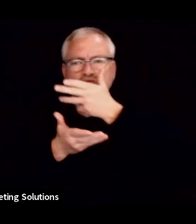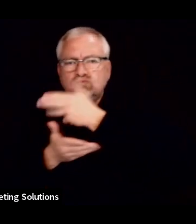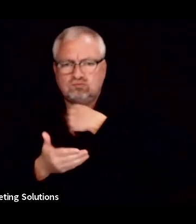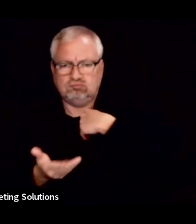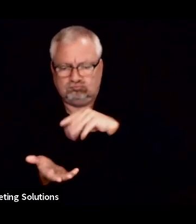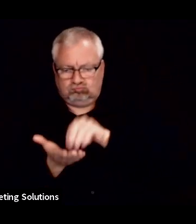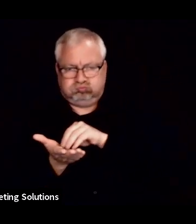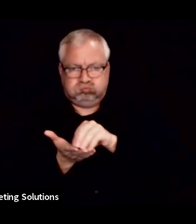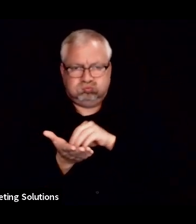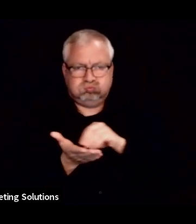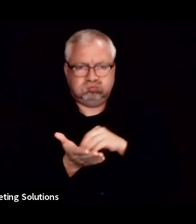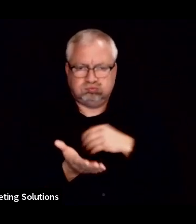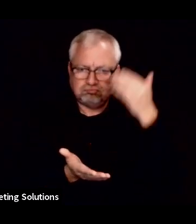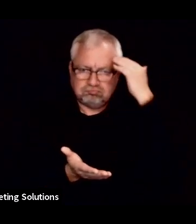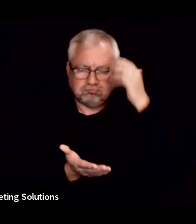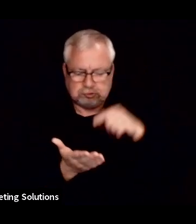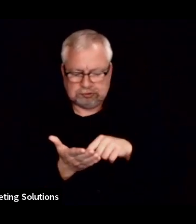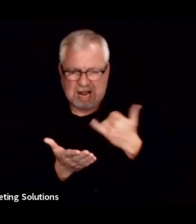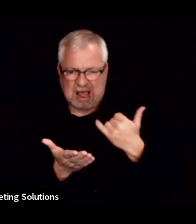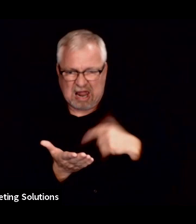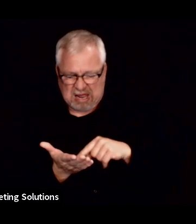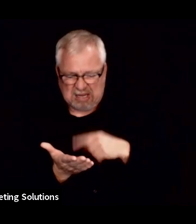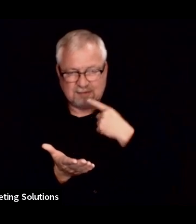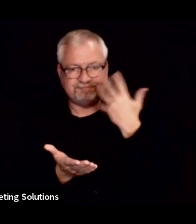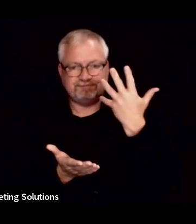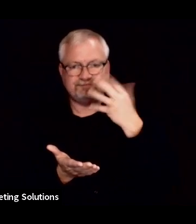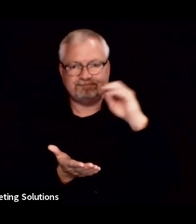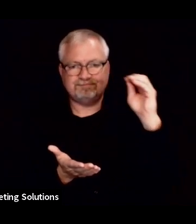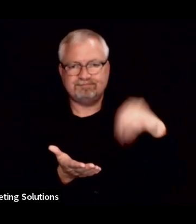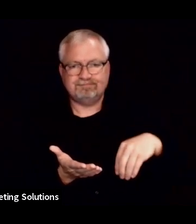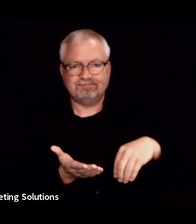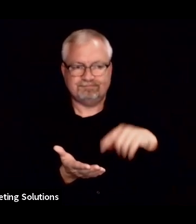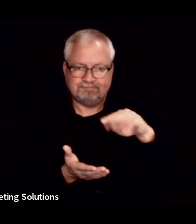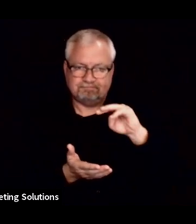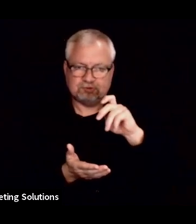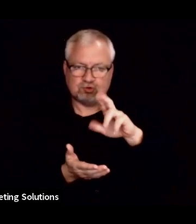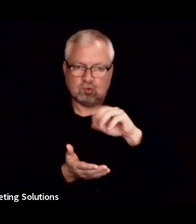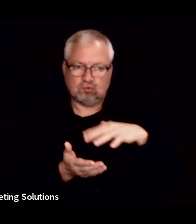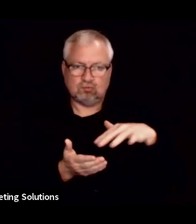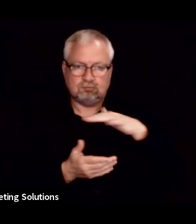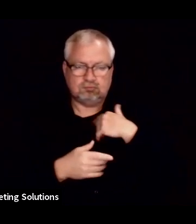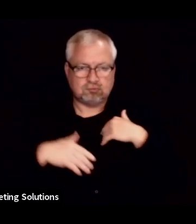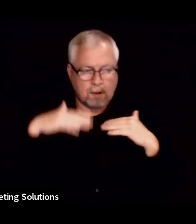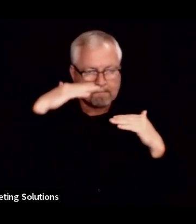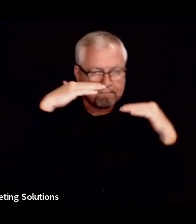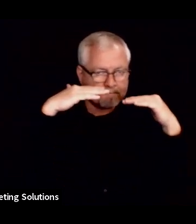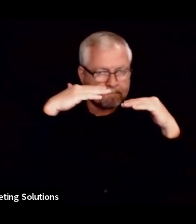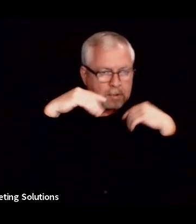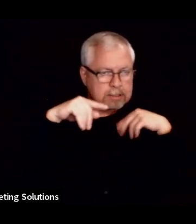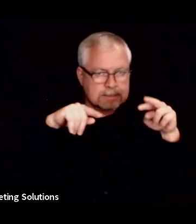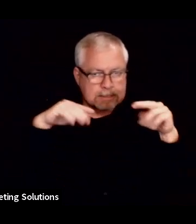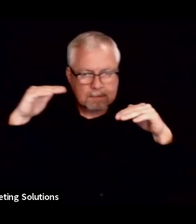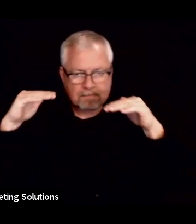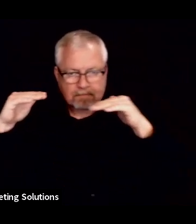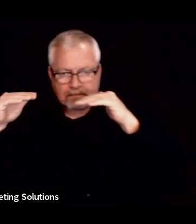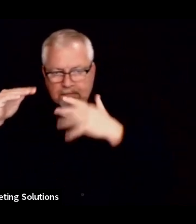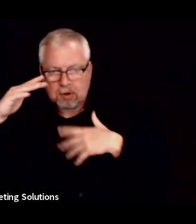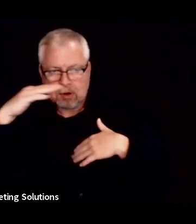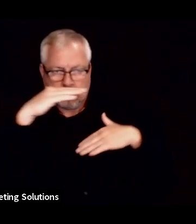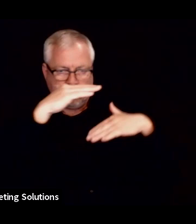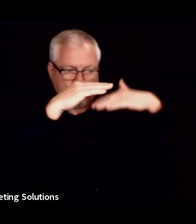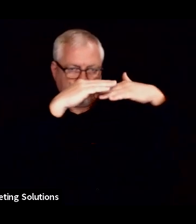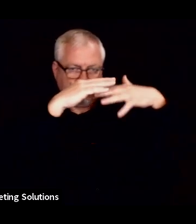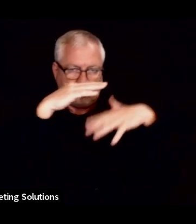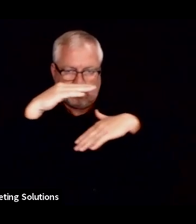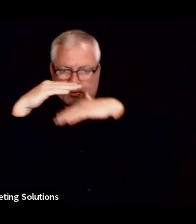that this sort of daily load balancing is going to be an important function, and they now have